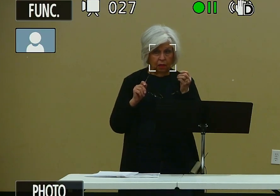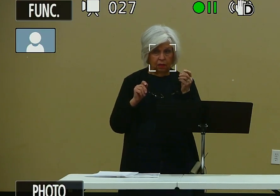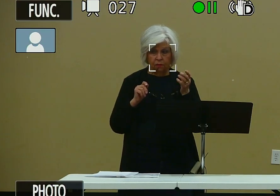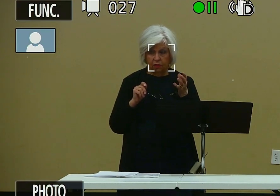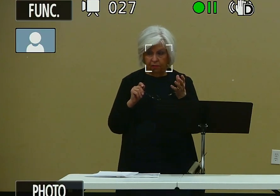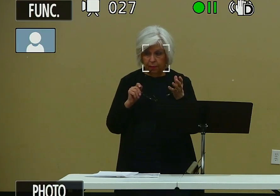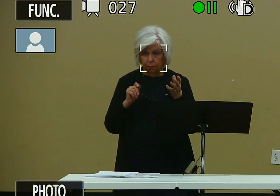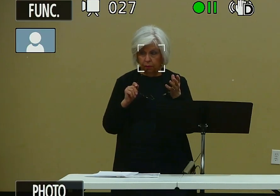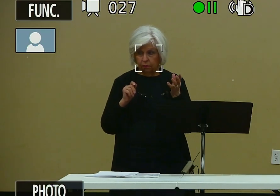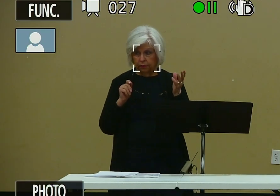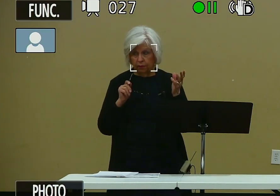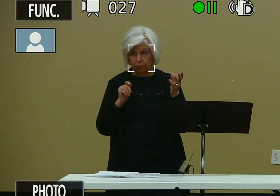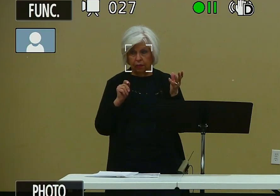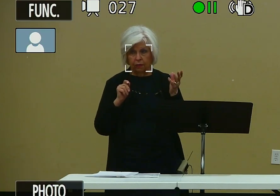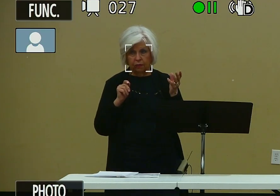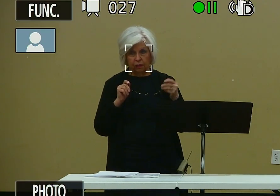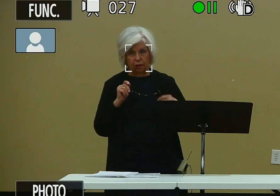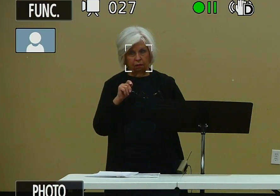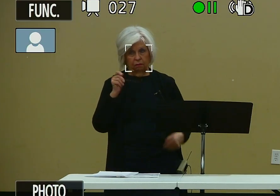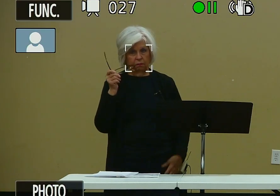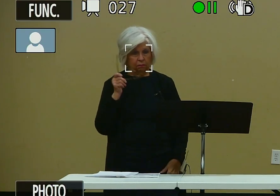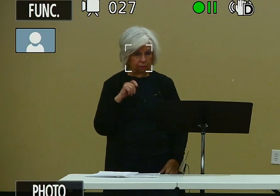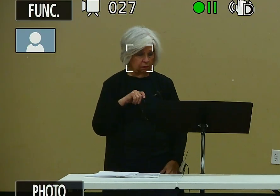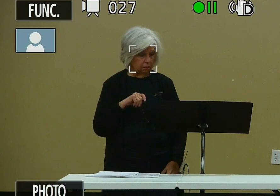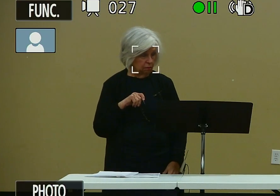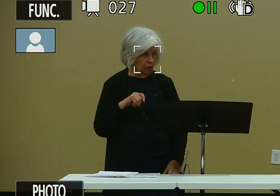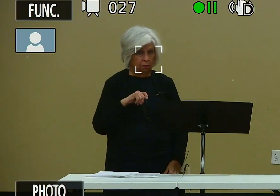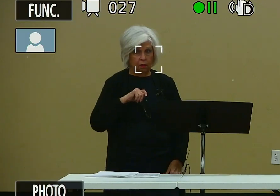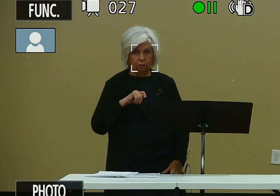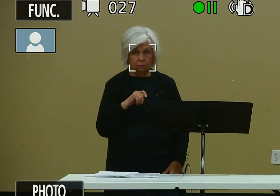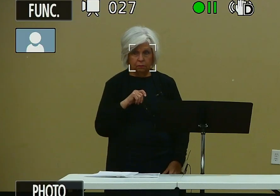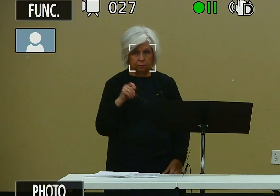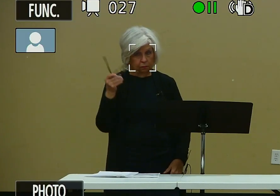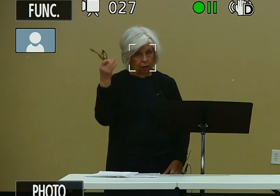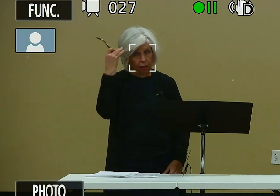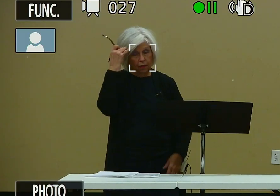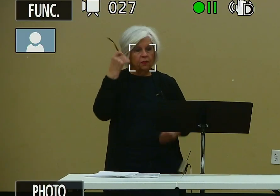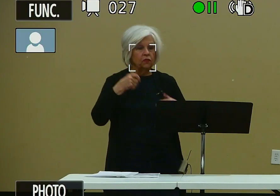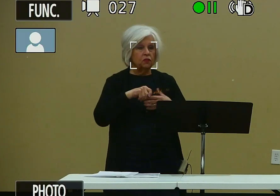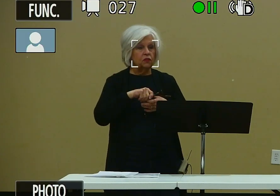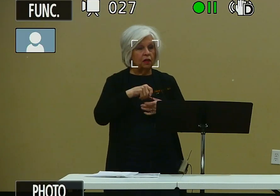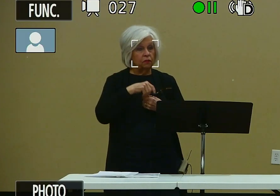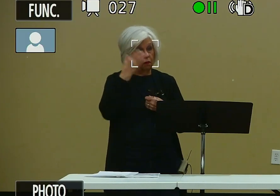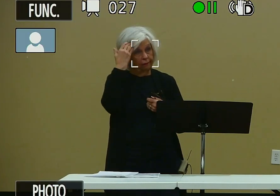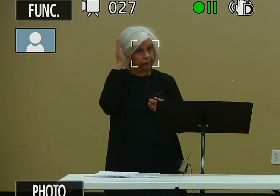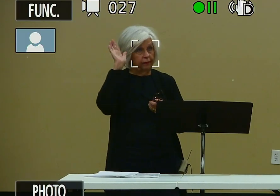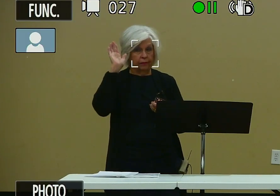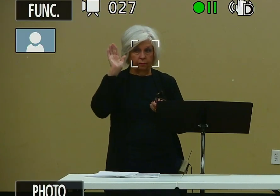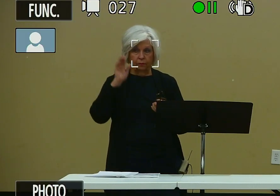even deaf people couldn't read it, and they say, I don't know. This is a sign for, I don't know.